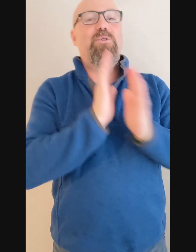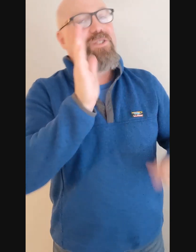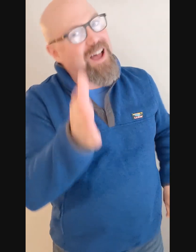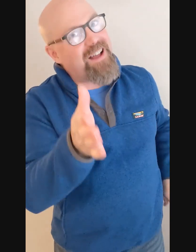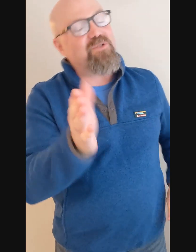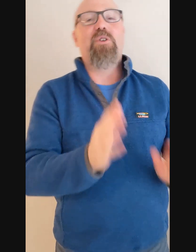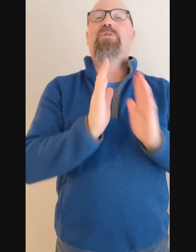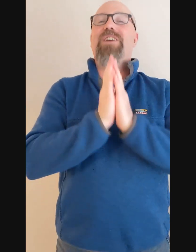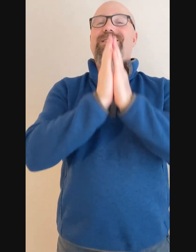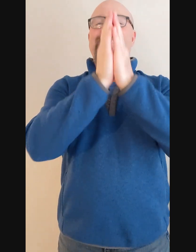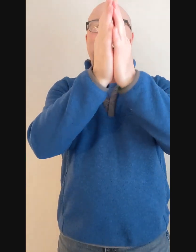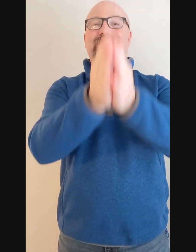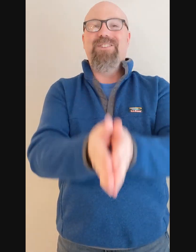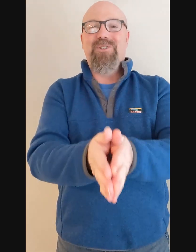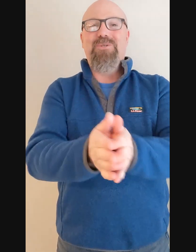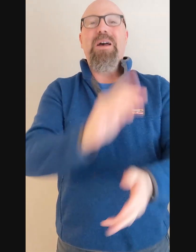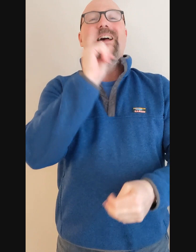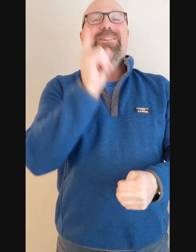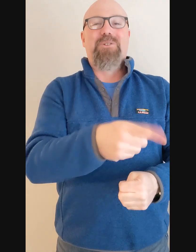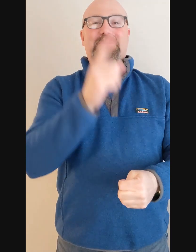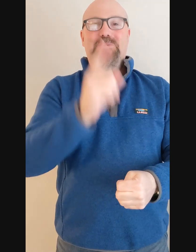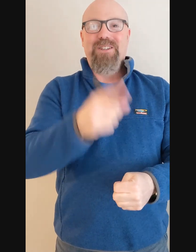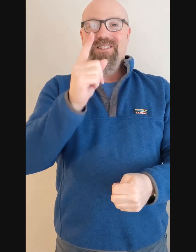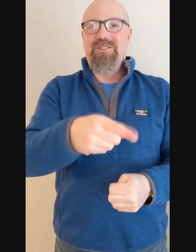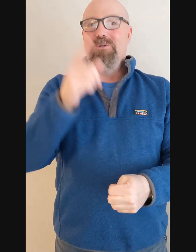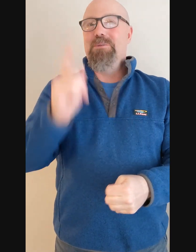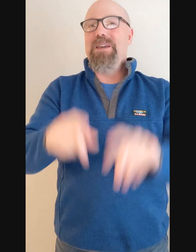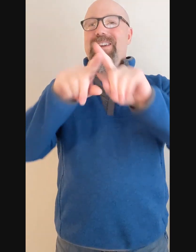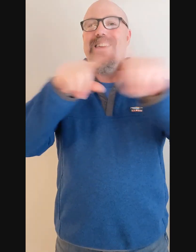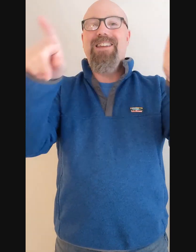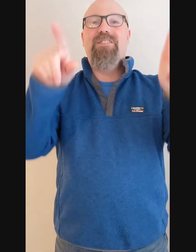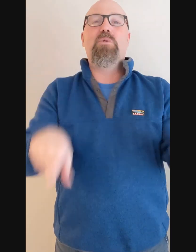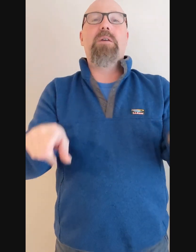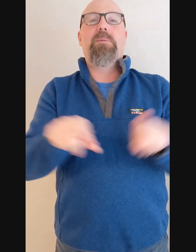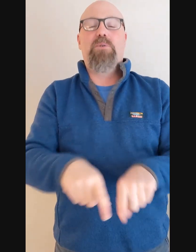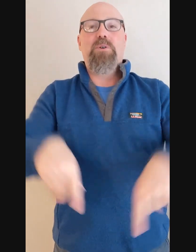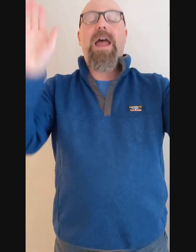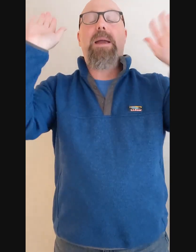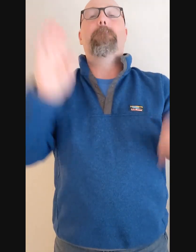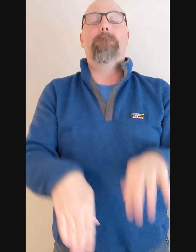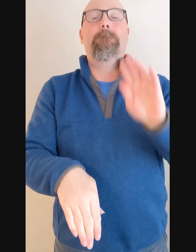Breaststroke, side stroke, fancy diving too. Don't you wish that you could be in the swimming pool? Hey!